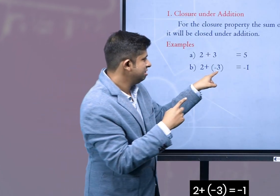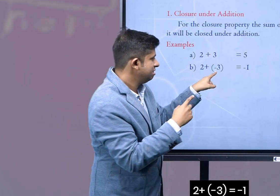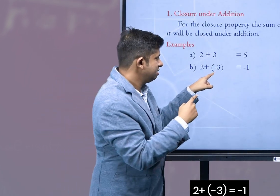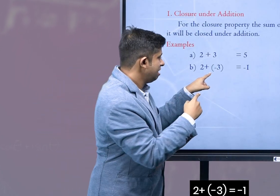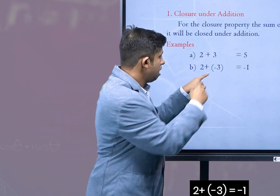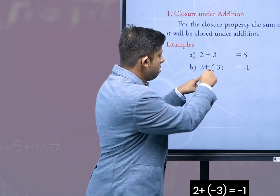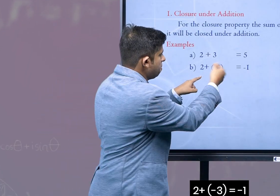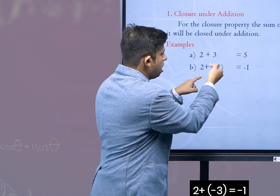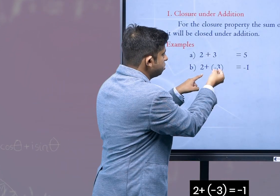1.